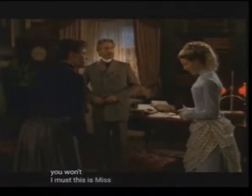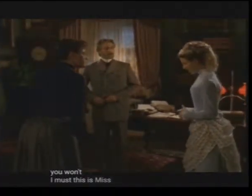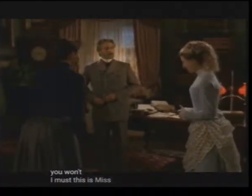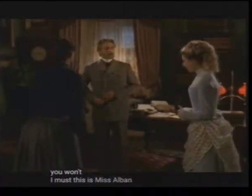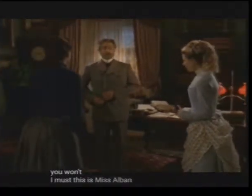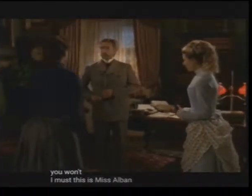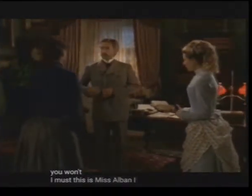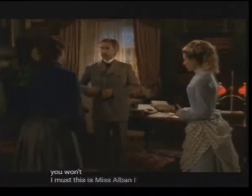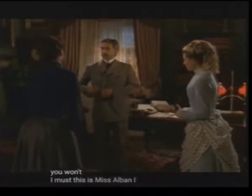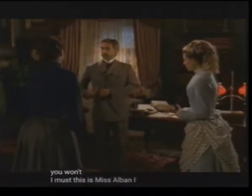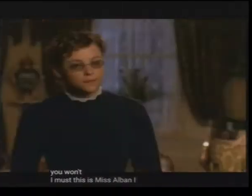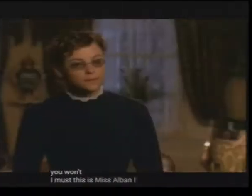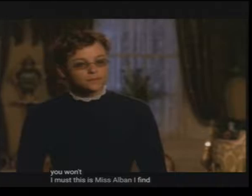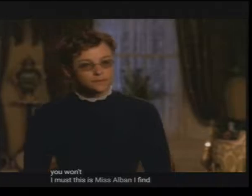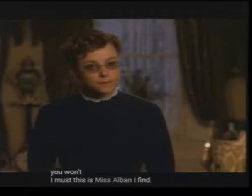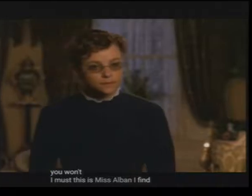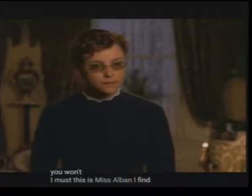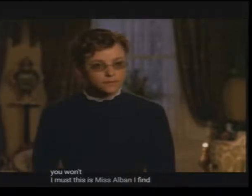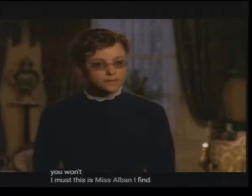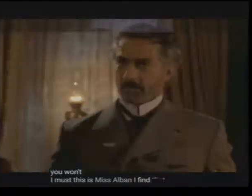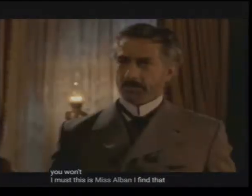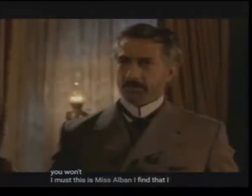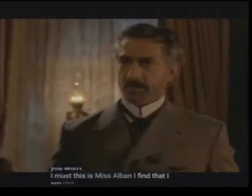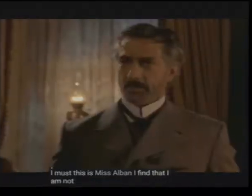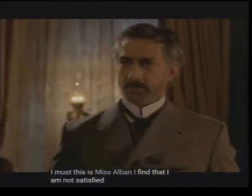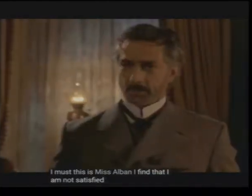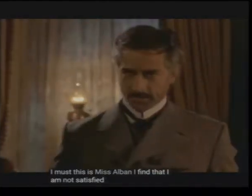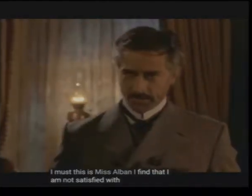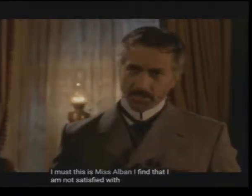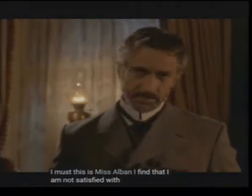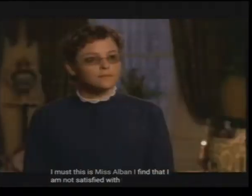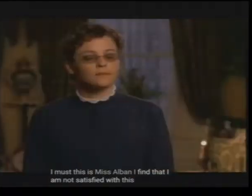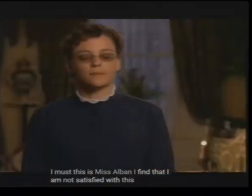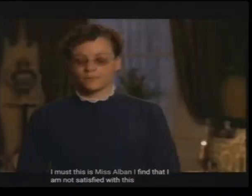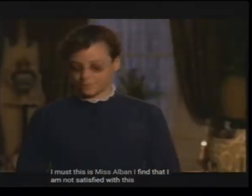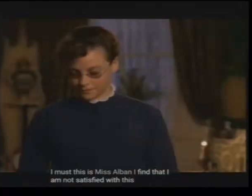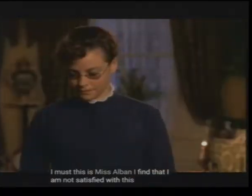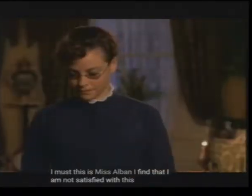Miss Sullivan, I find that I am not satisfied with this.